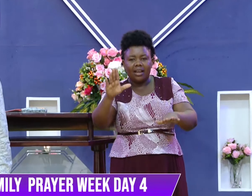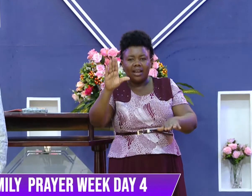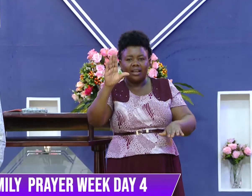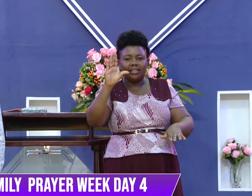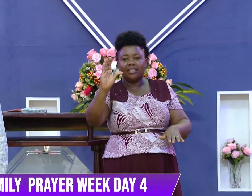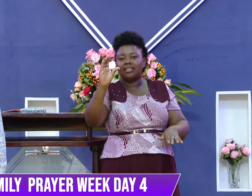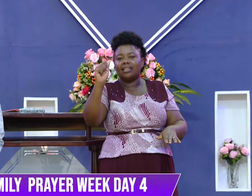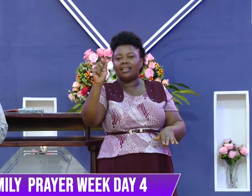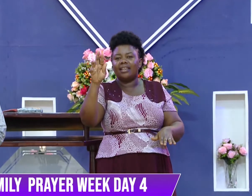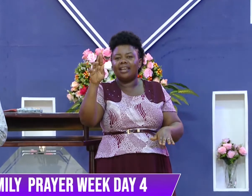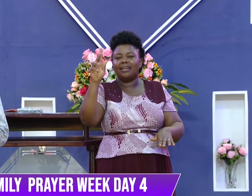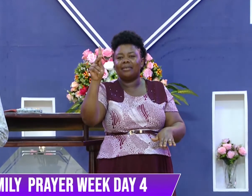in all the